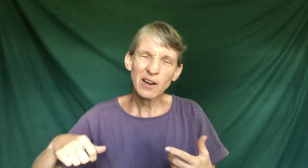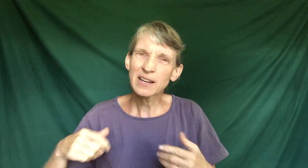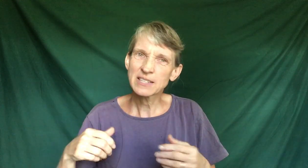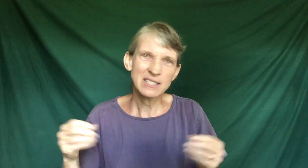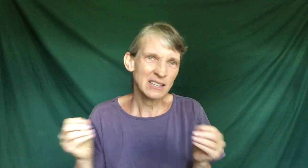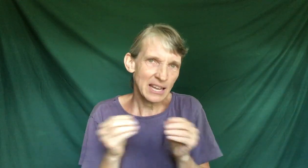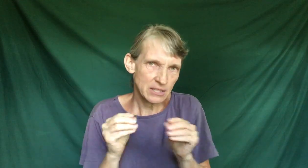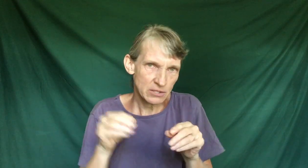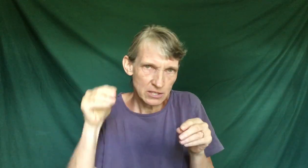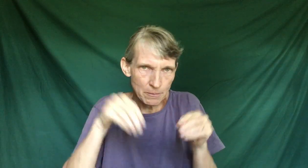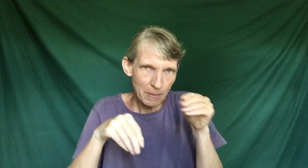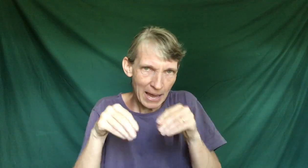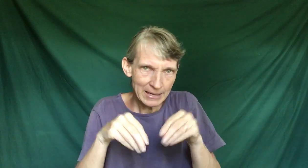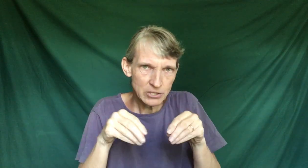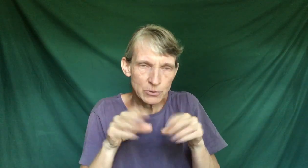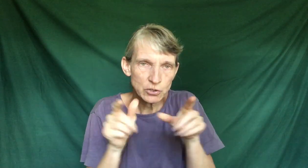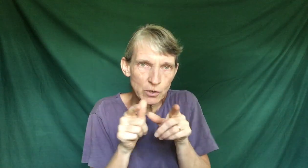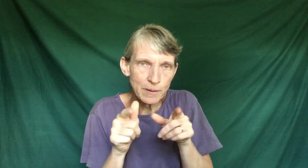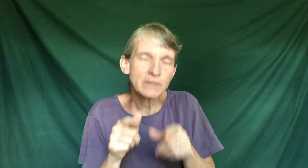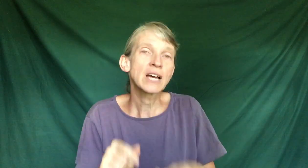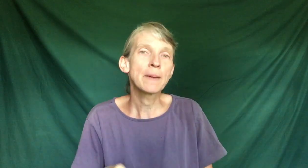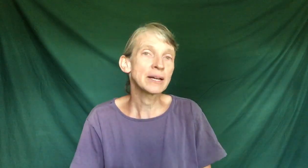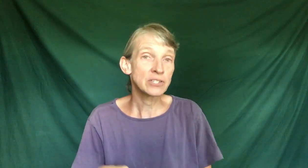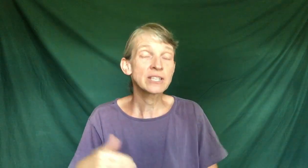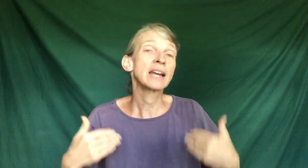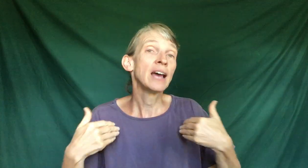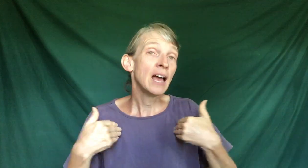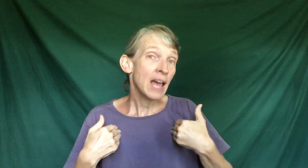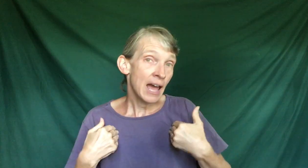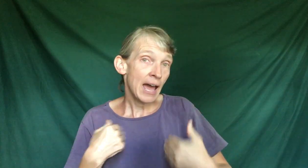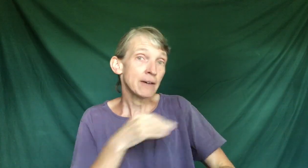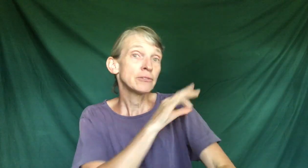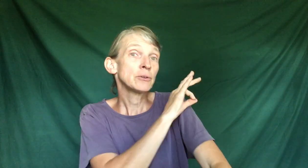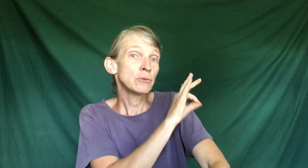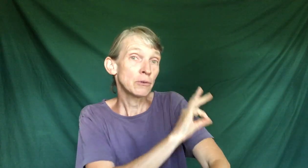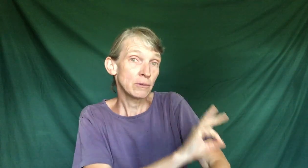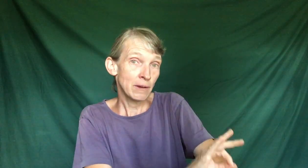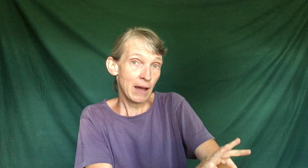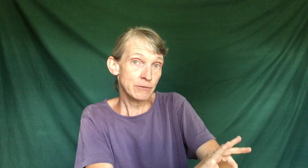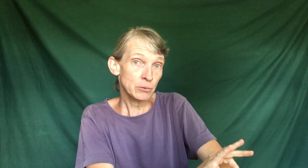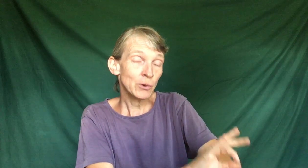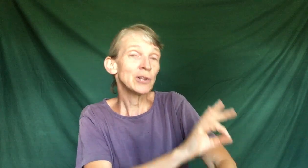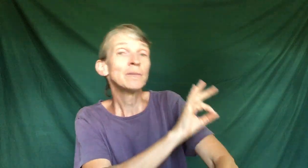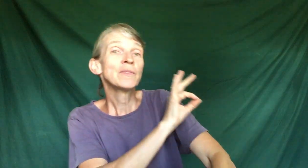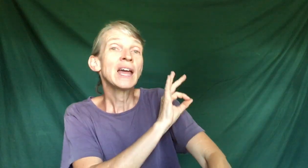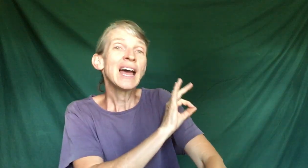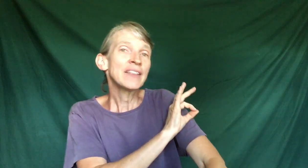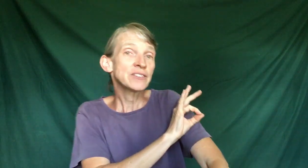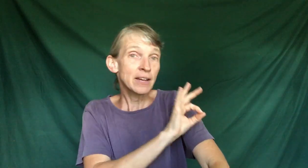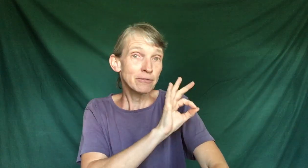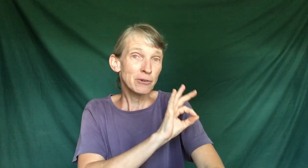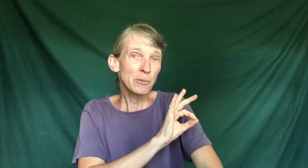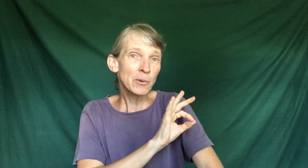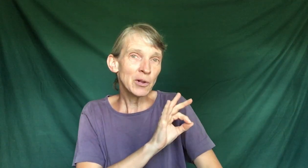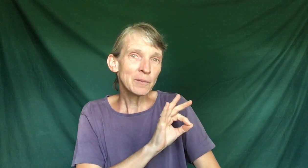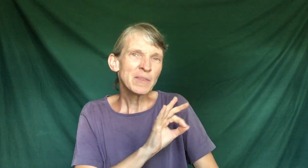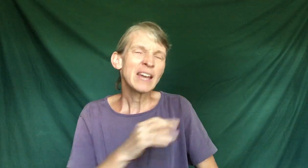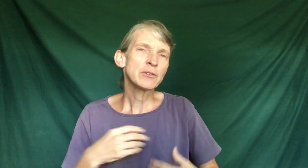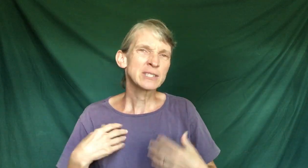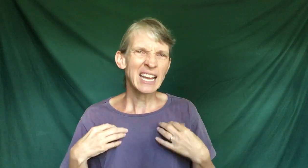because it's a lot to pack into a short amount of time. I just sign have you wool. And the sign for wool, if you were saying